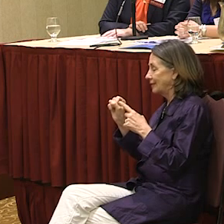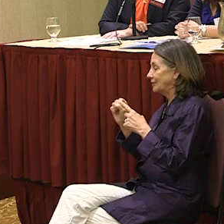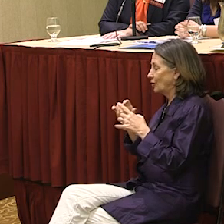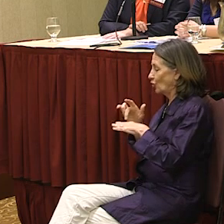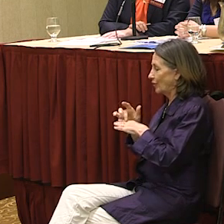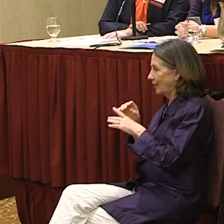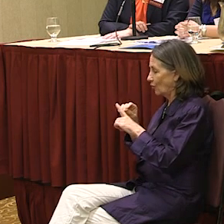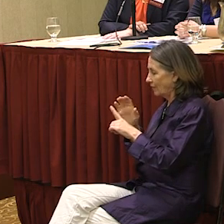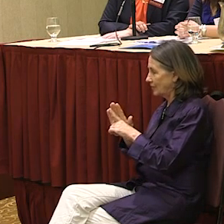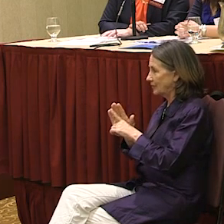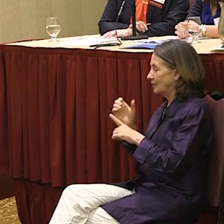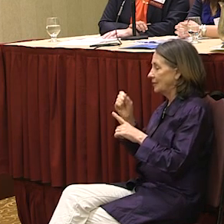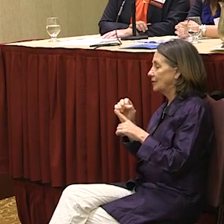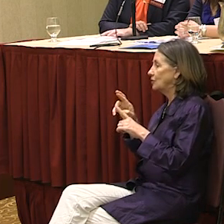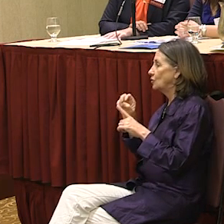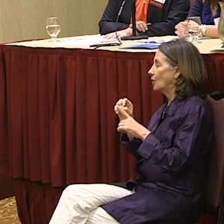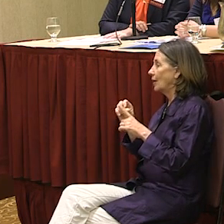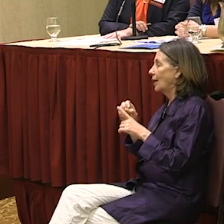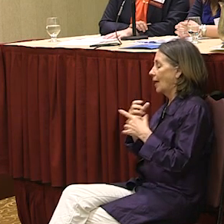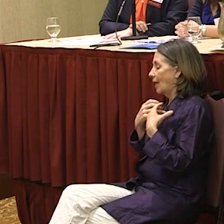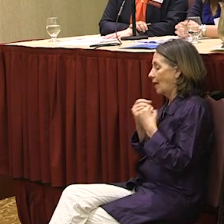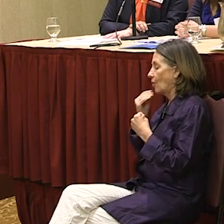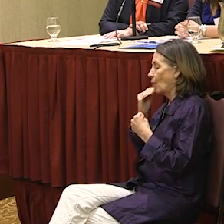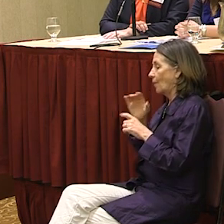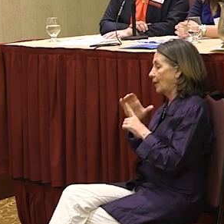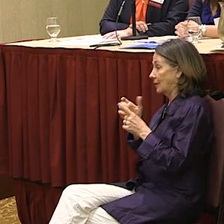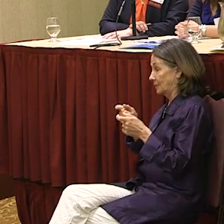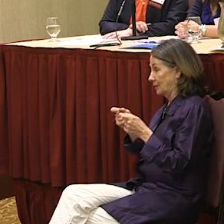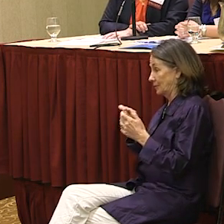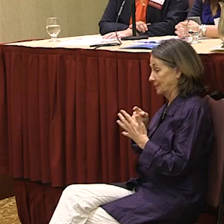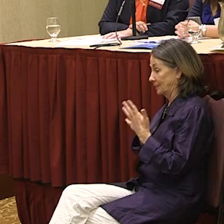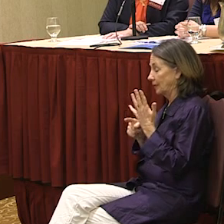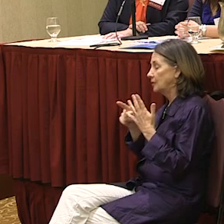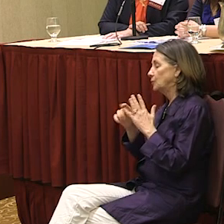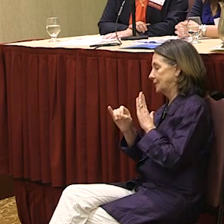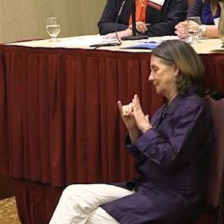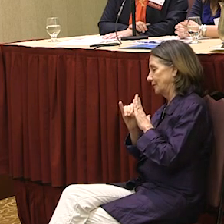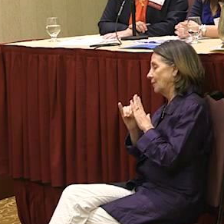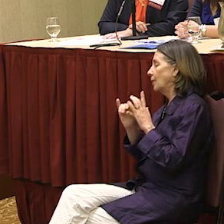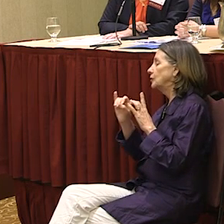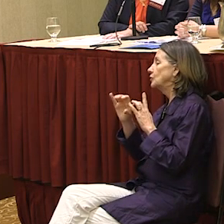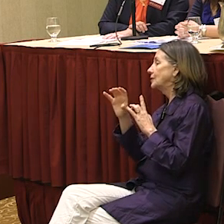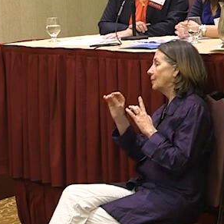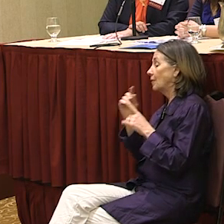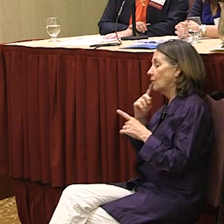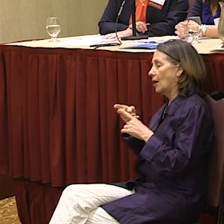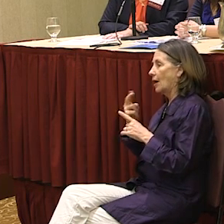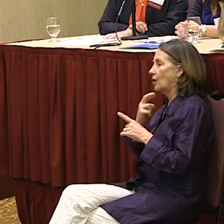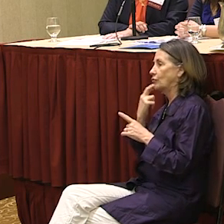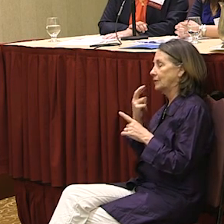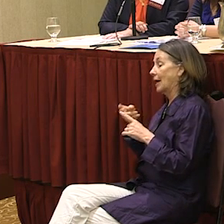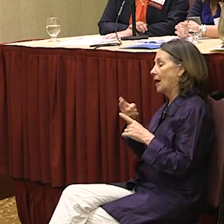Intervention, and South Shore Health Home Case Management. The patient was identified by the insurance company for high risk,